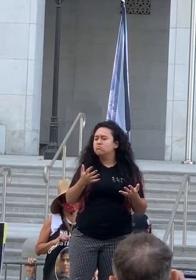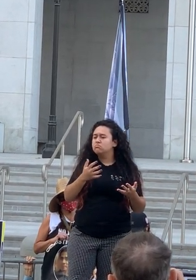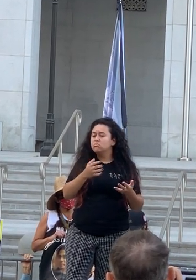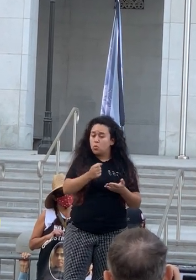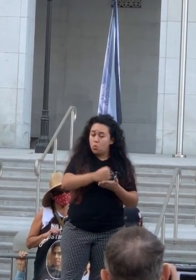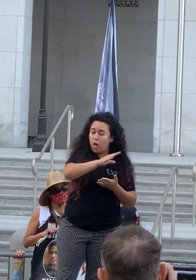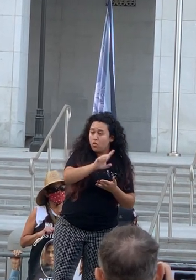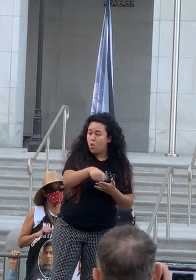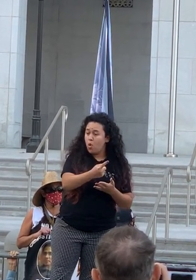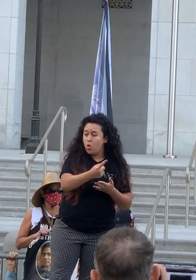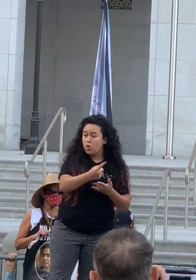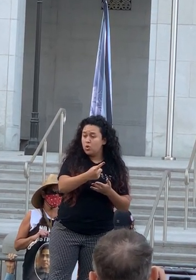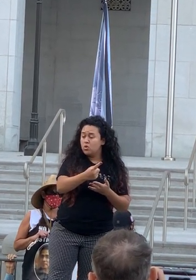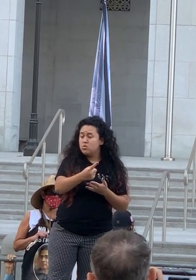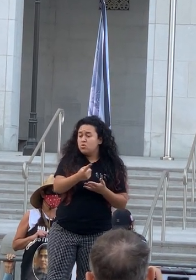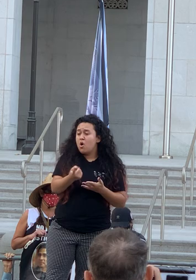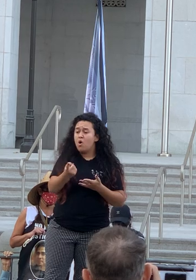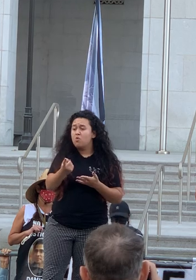They inherit apathy.